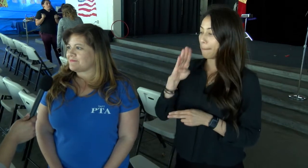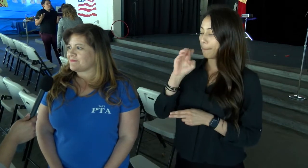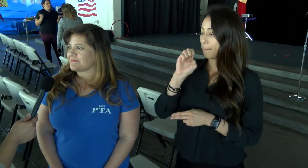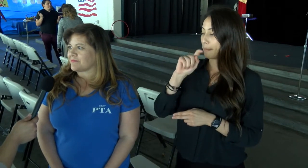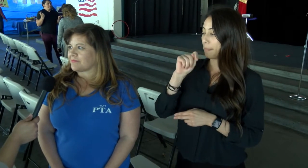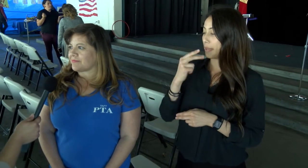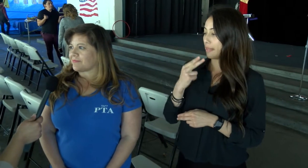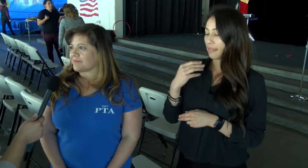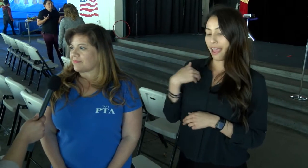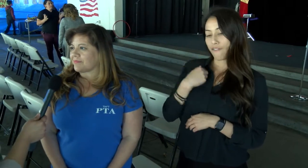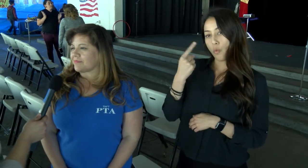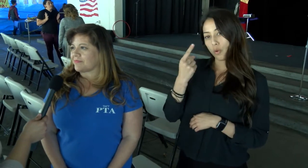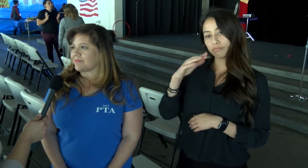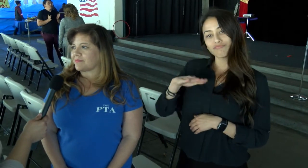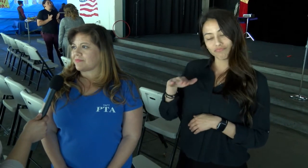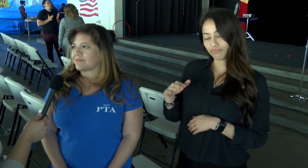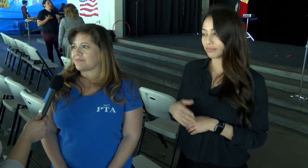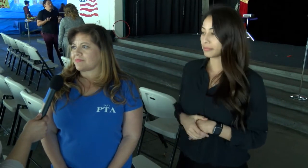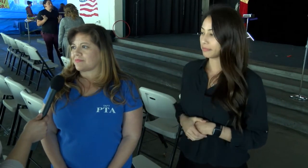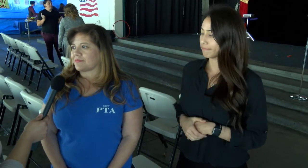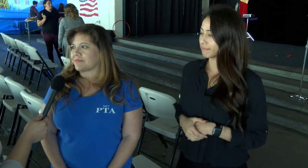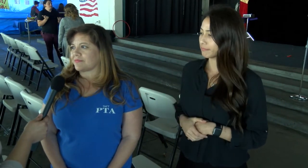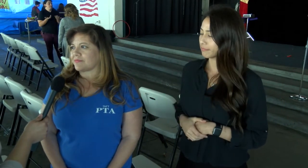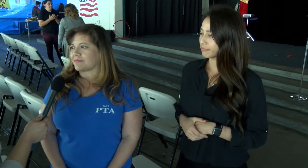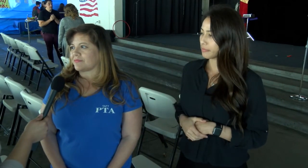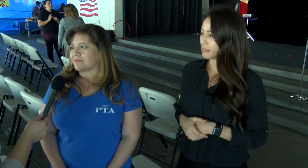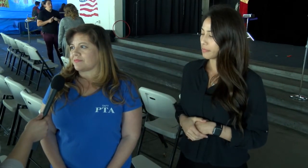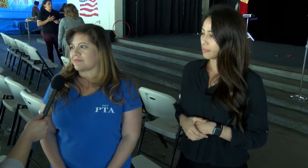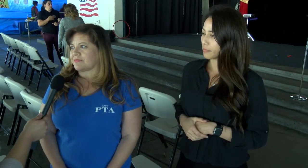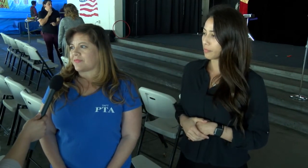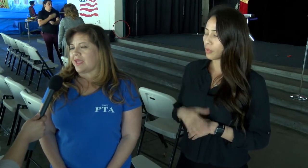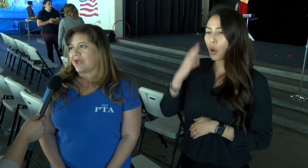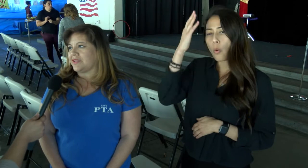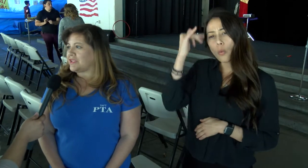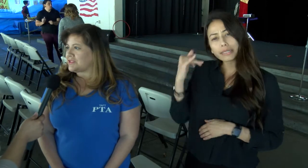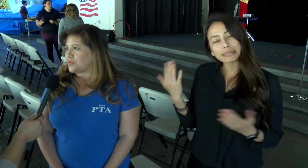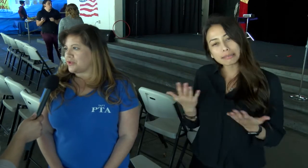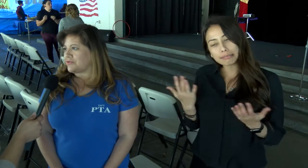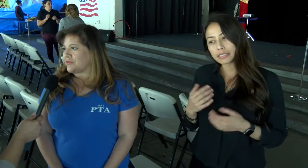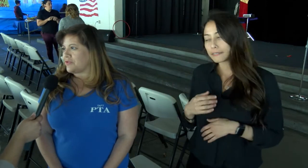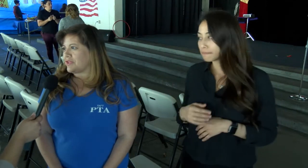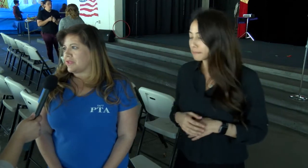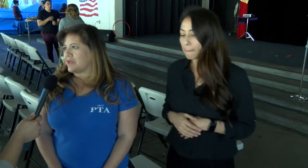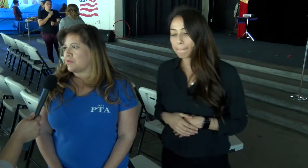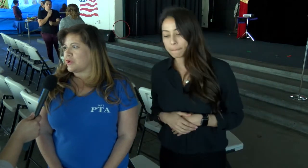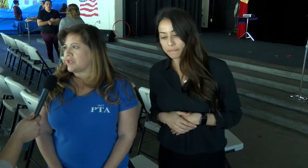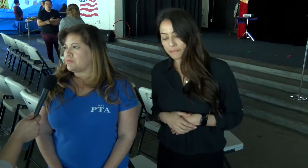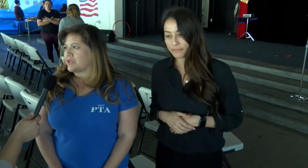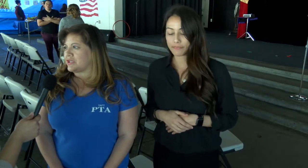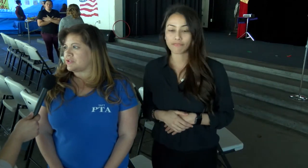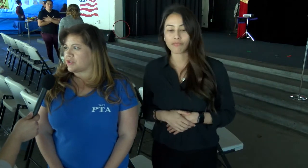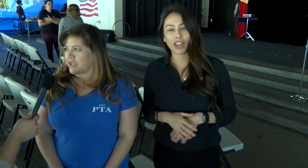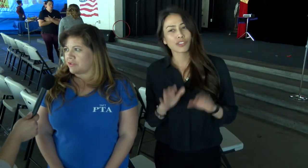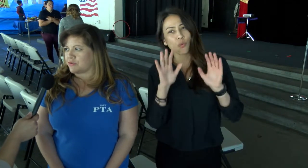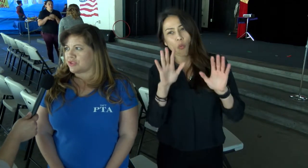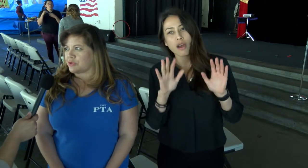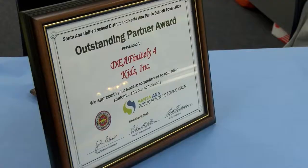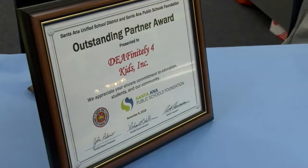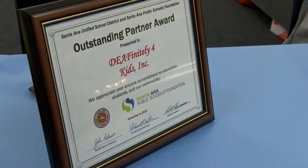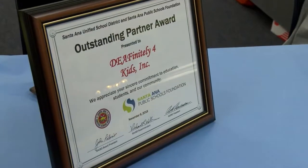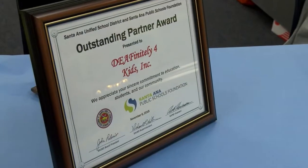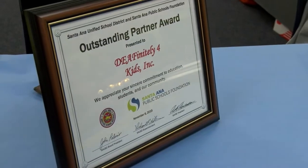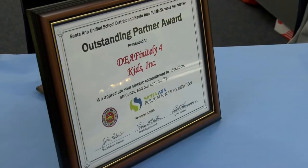Can you tell me what you think of today's event and why you're here? I think it's wonderful that we can be together